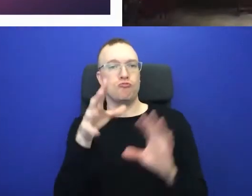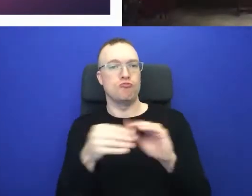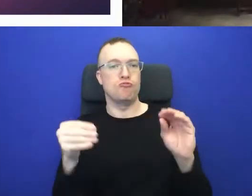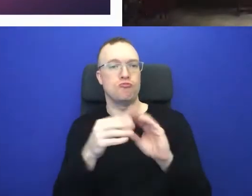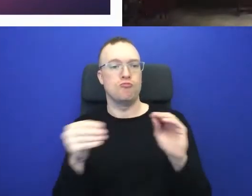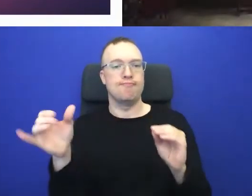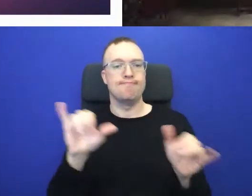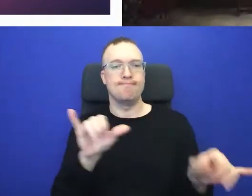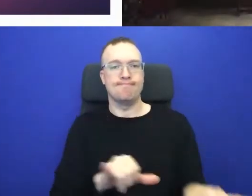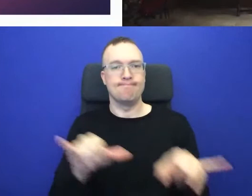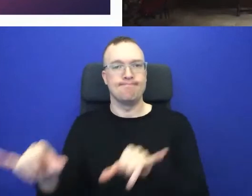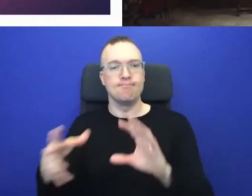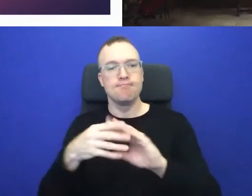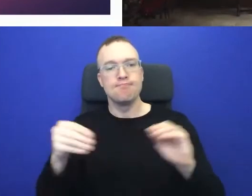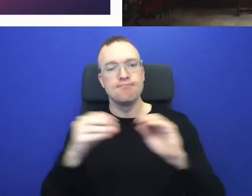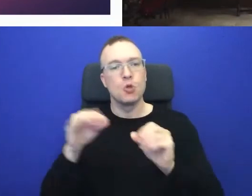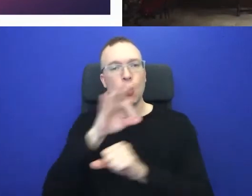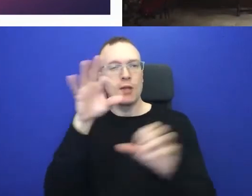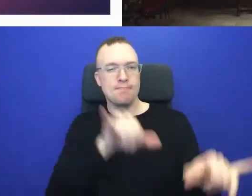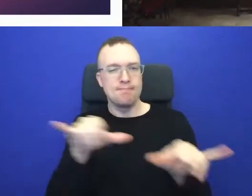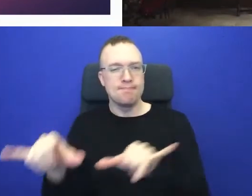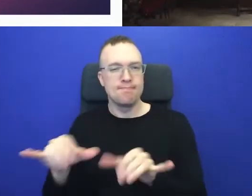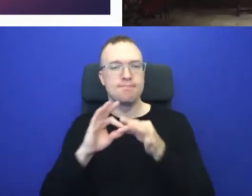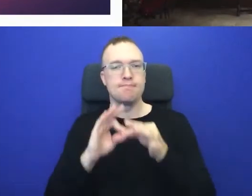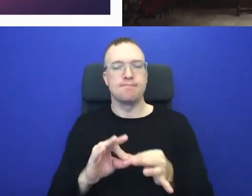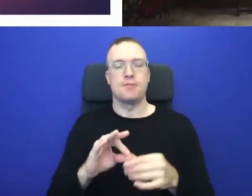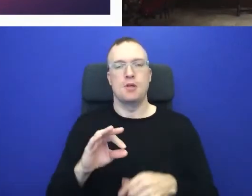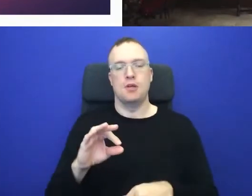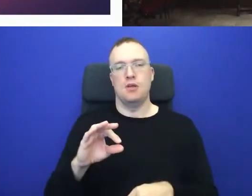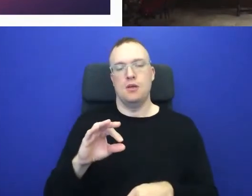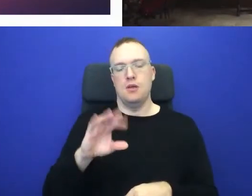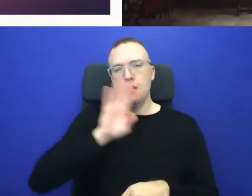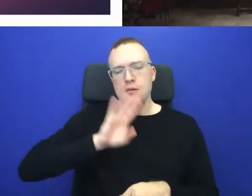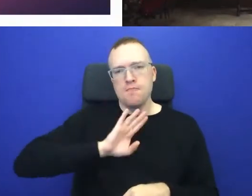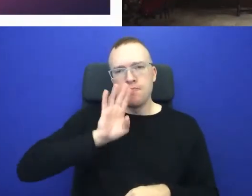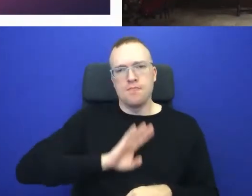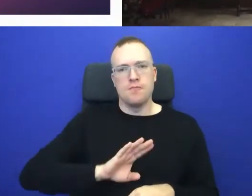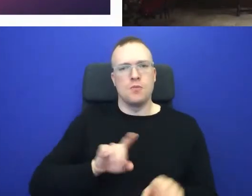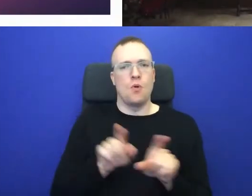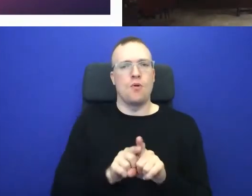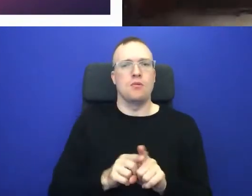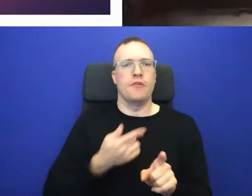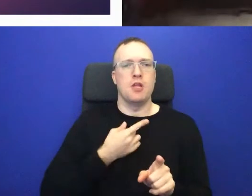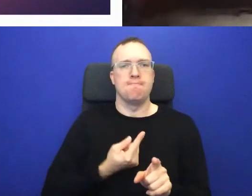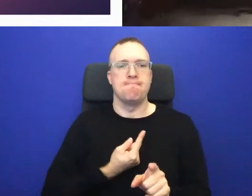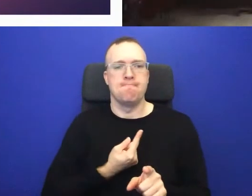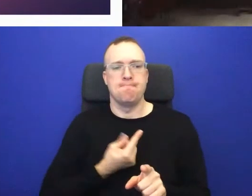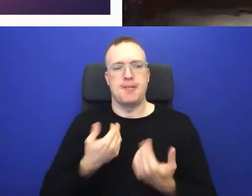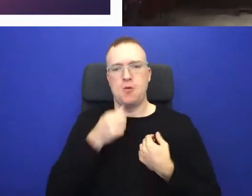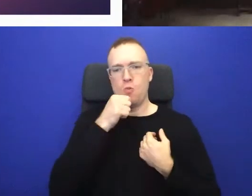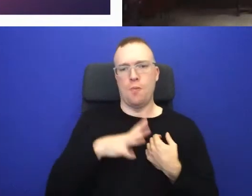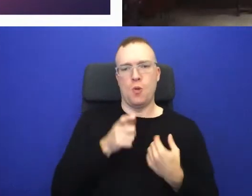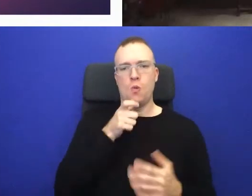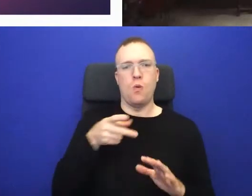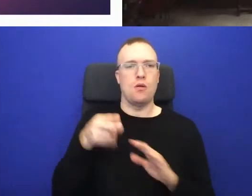of parable, a ghostly parable, about the frustration and loneliness of a young woman who's cut off